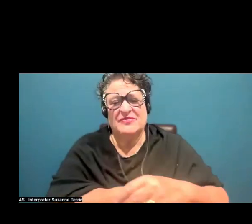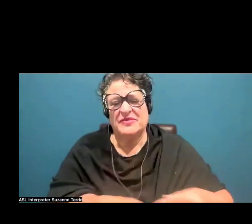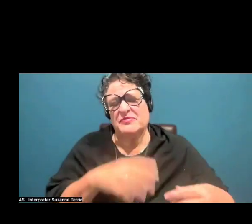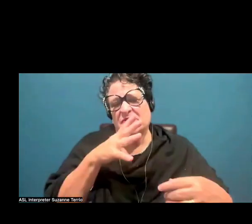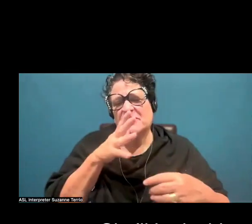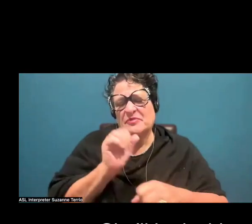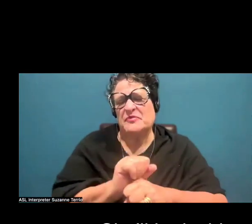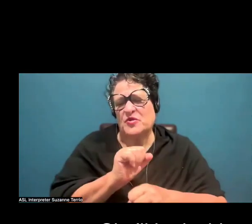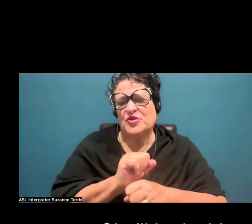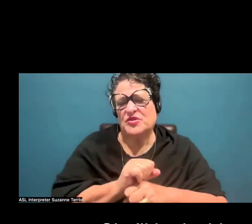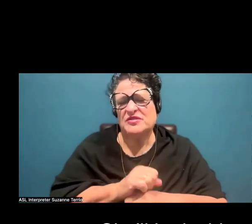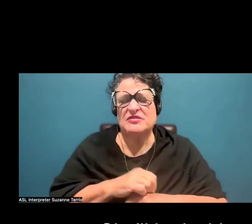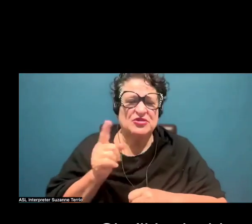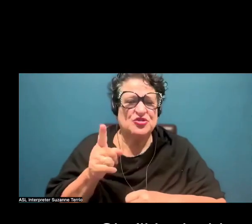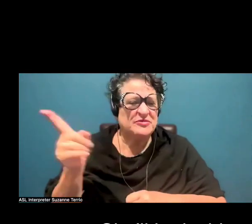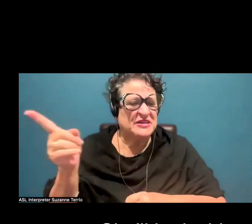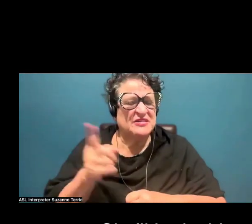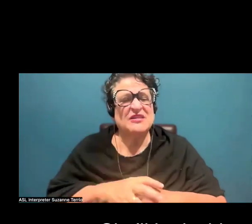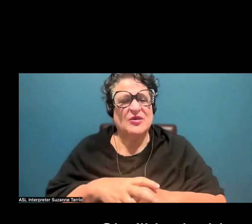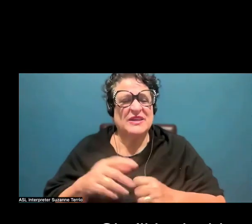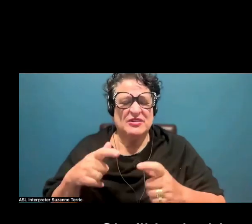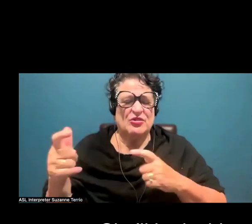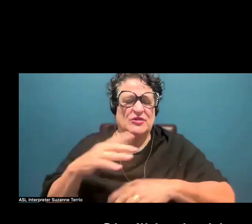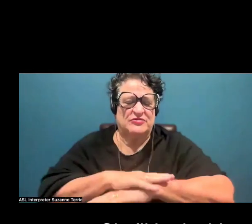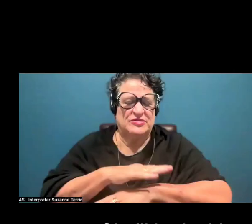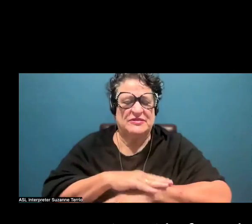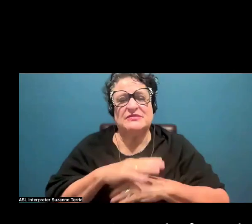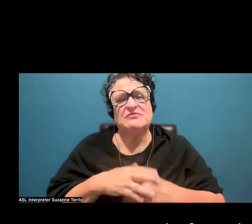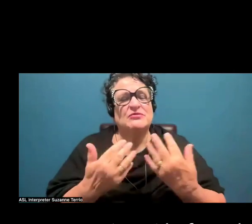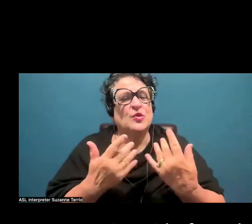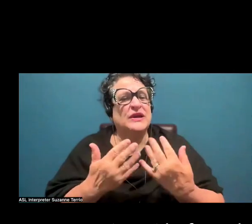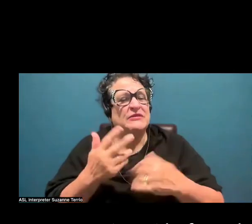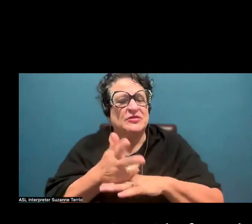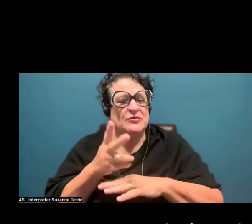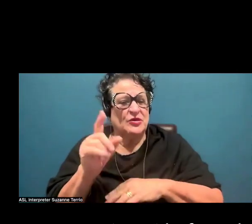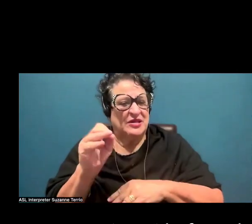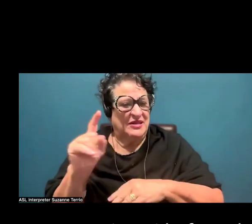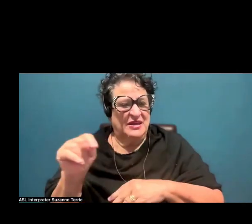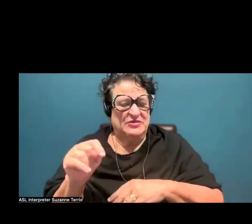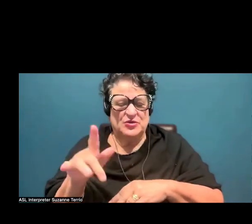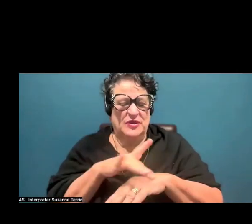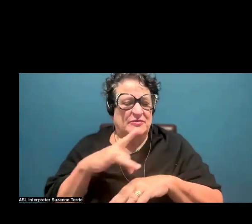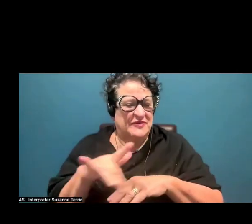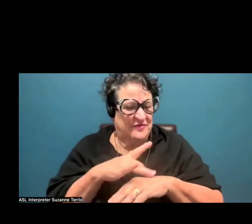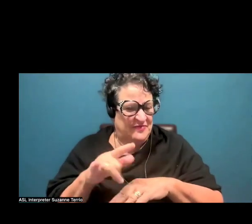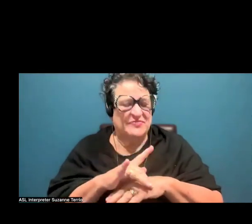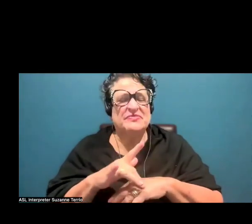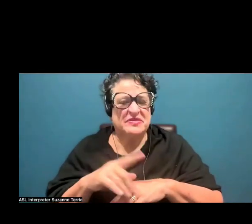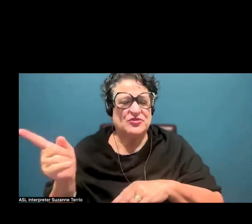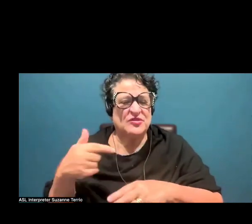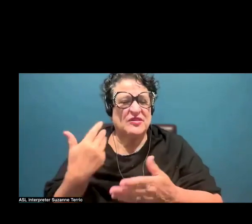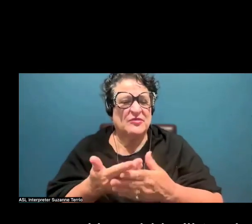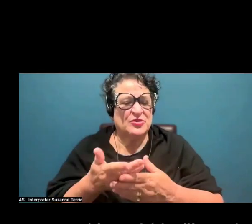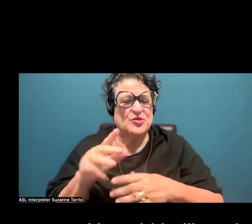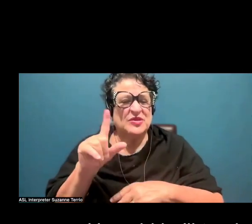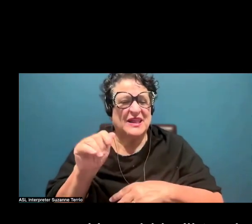working, I say. She'll be inside at the lodge's front desk, waiting for the parking lot to empty out before she comes down to the lake. I'm not sure if my dad will